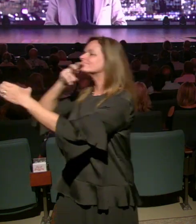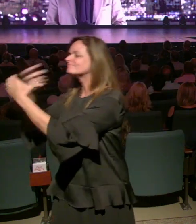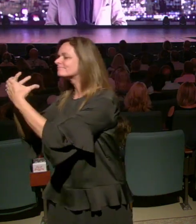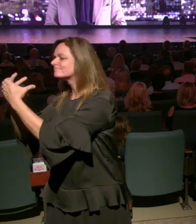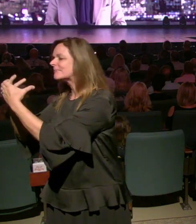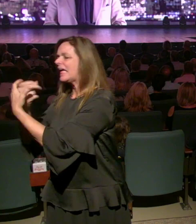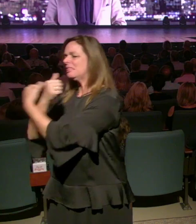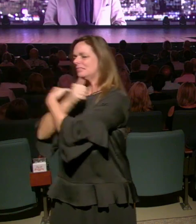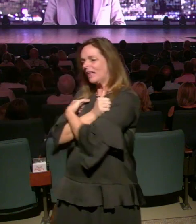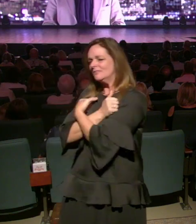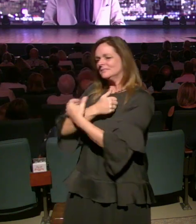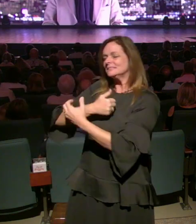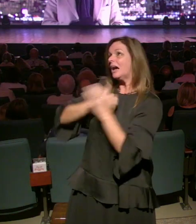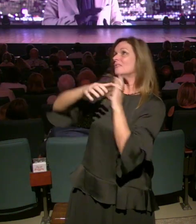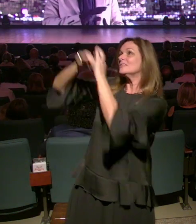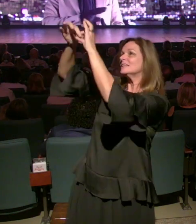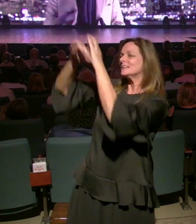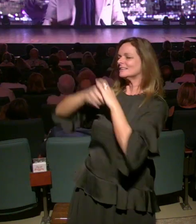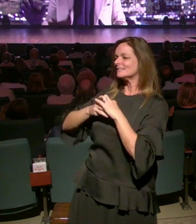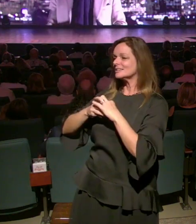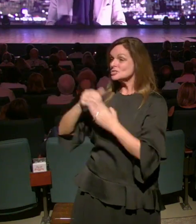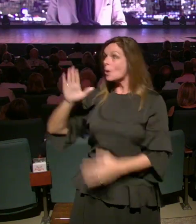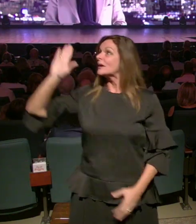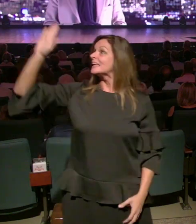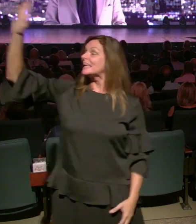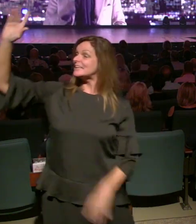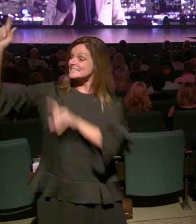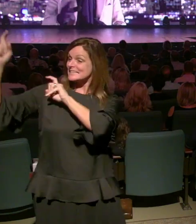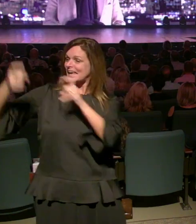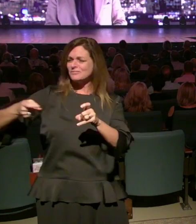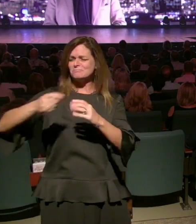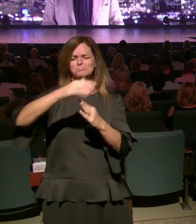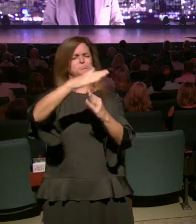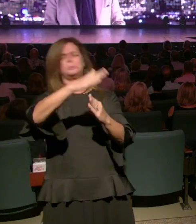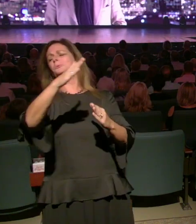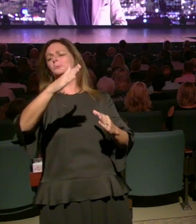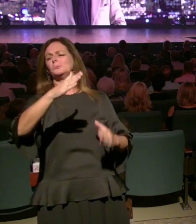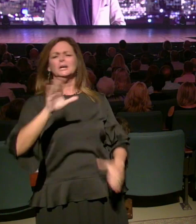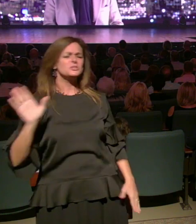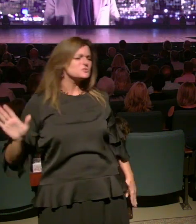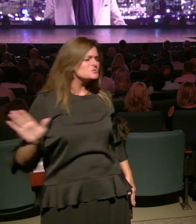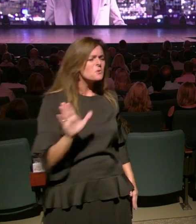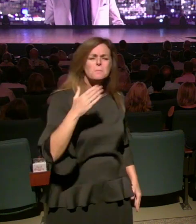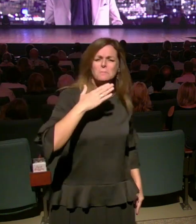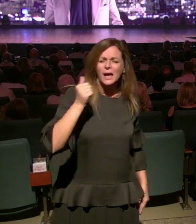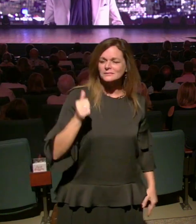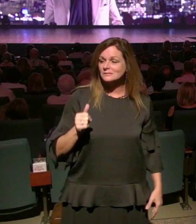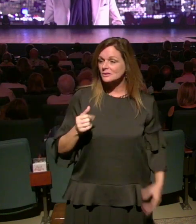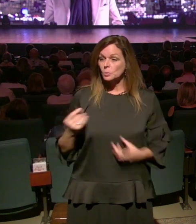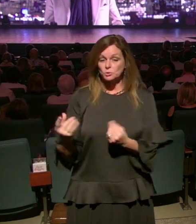for you this Christmas, and it's got your name written all over it. And you know the best thing about a gift is you can't earn